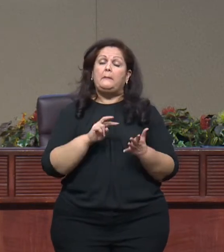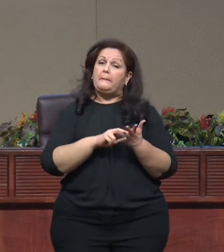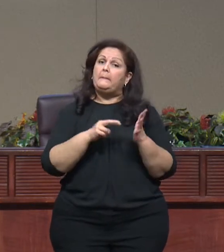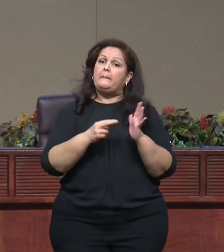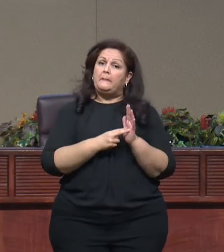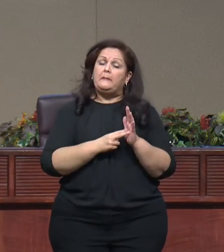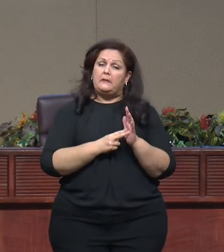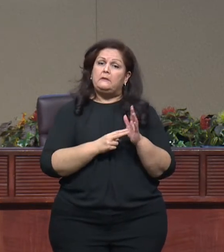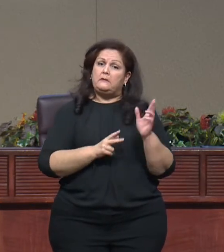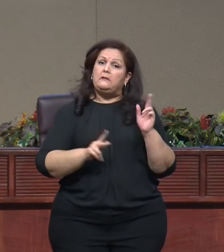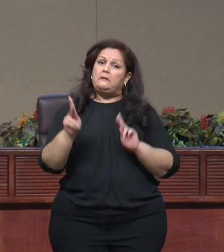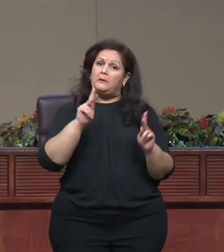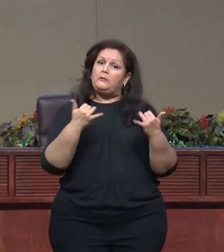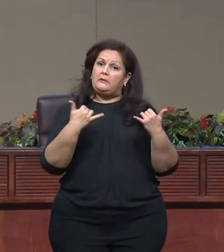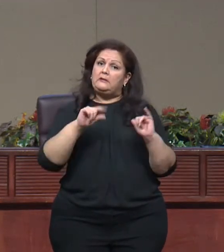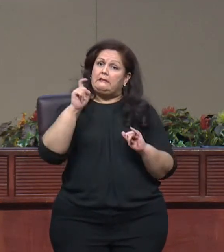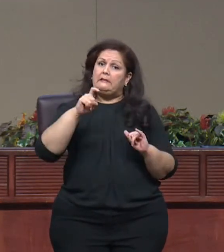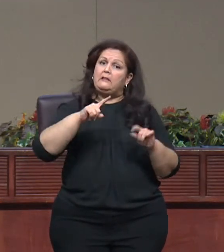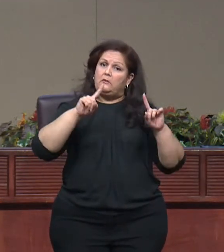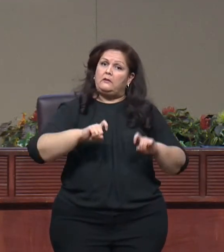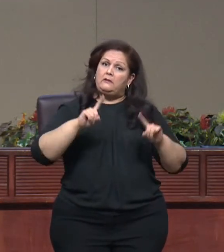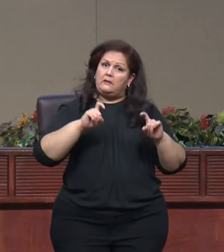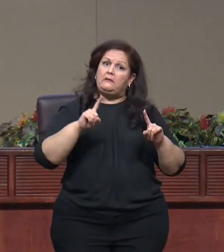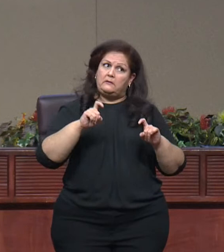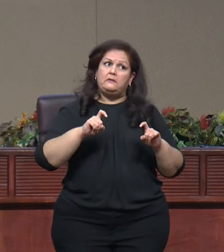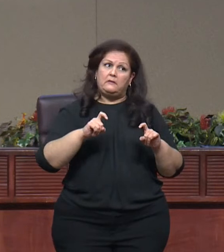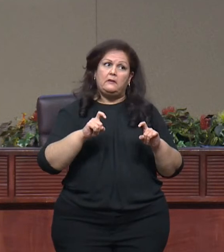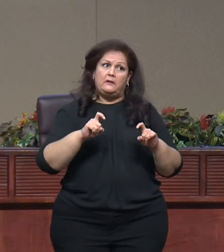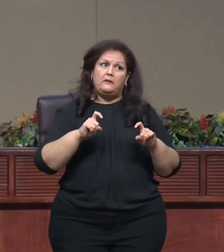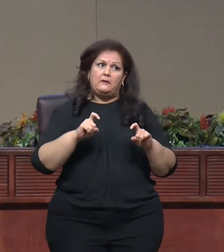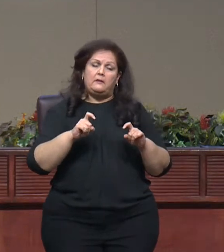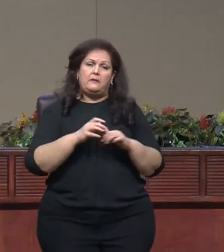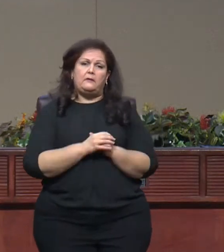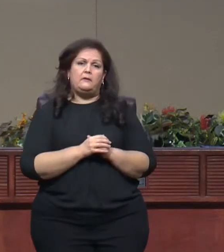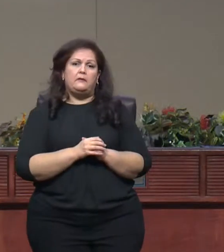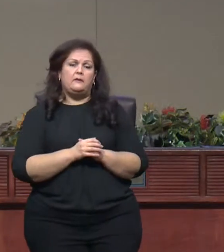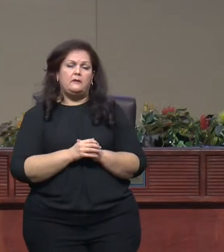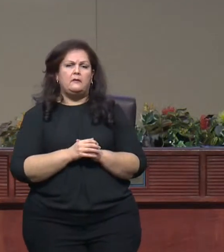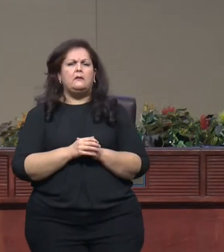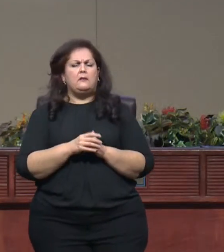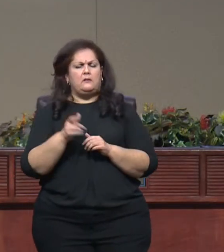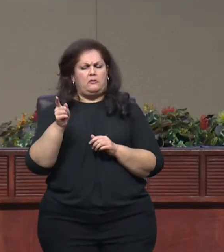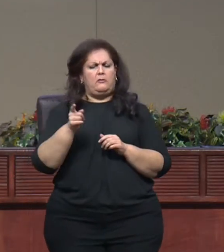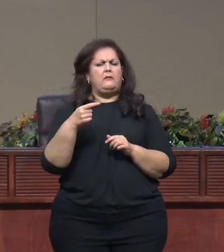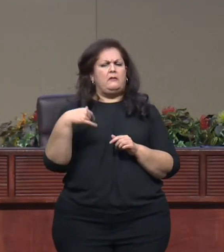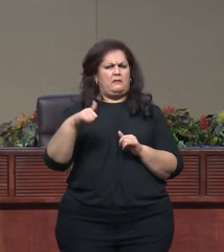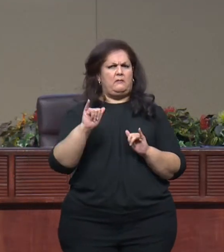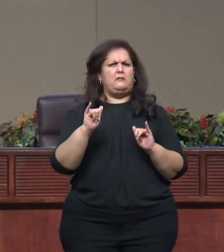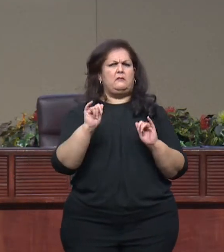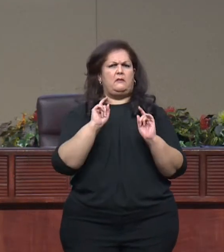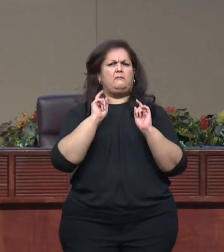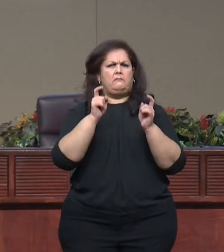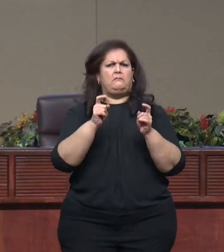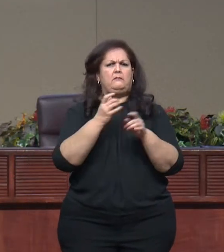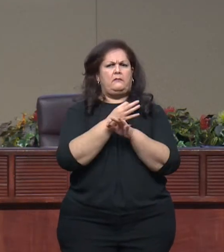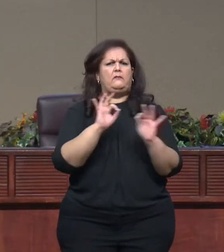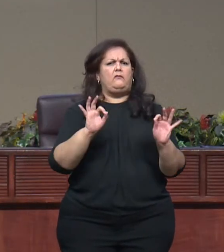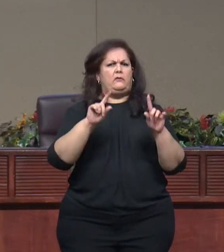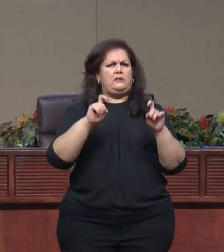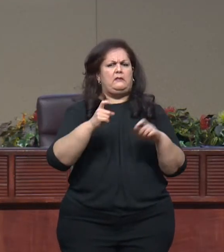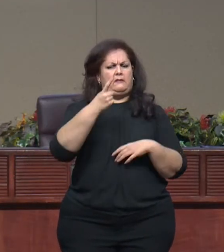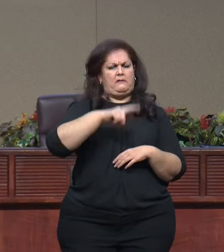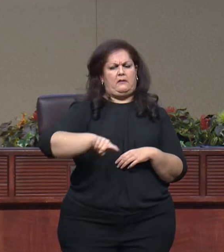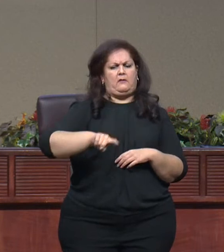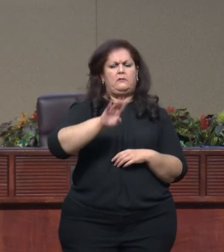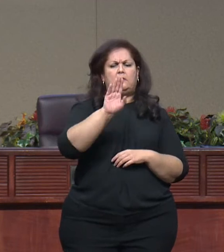for testing remains high within our community. The team will continue to offer free testing next week at